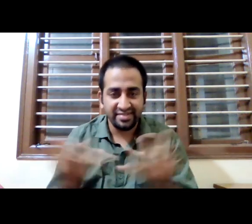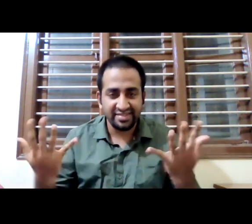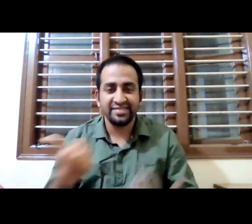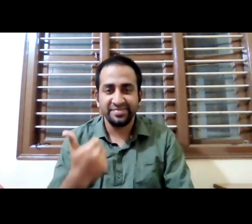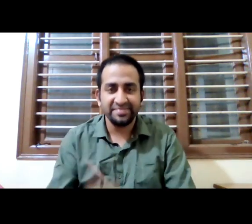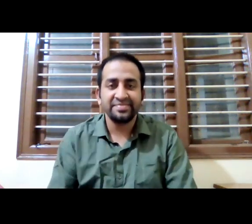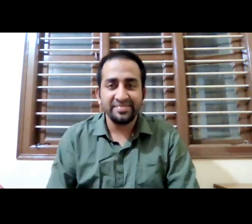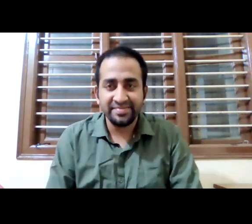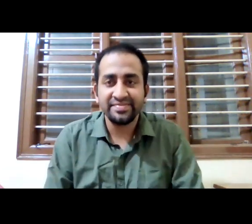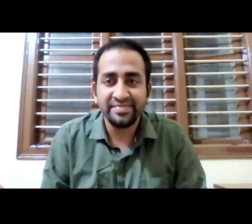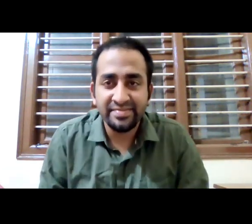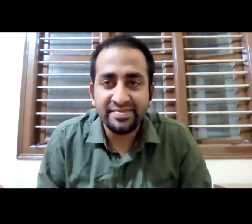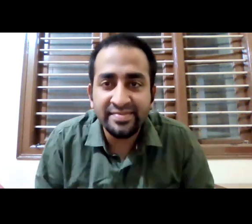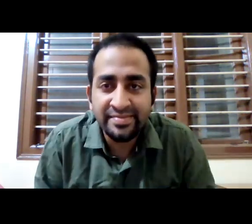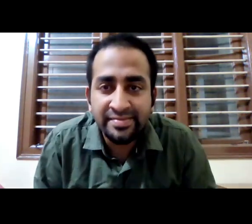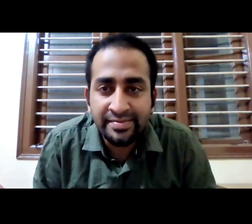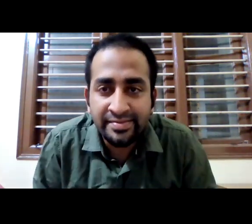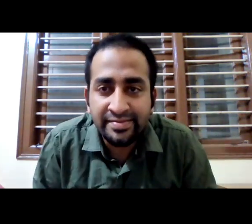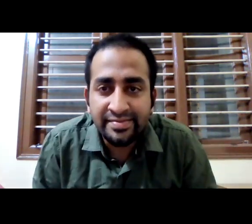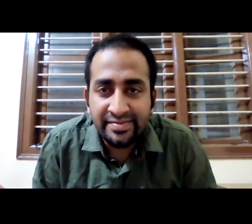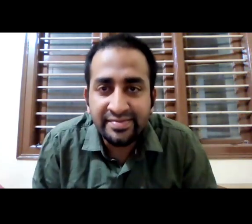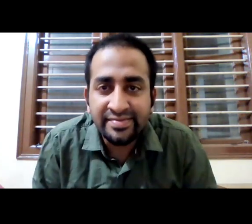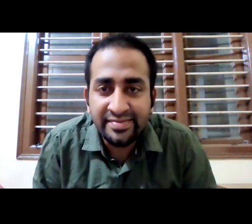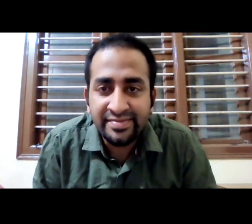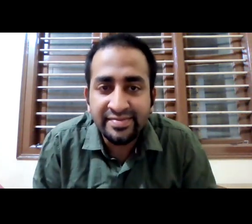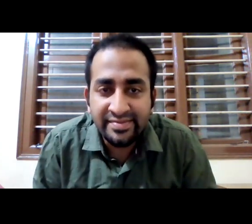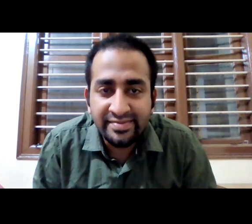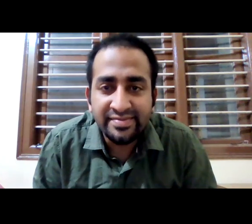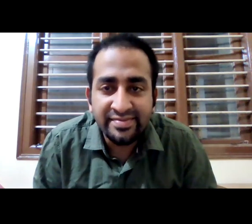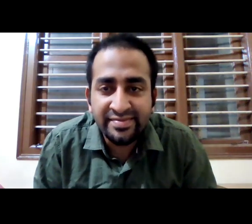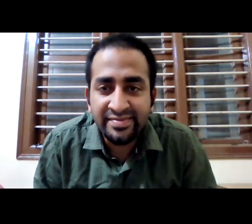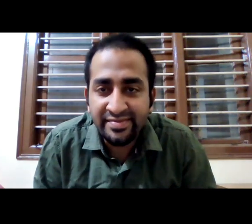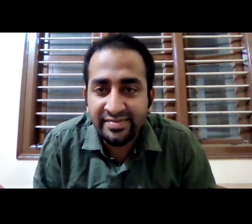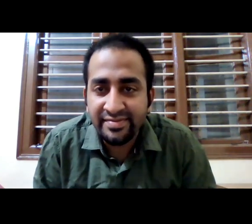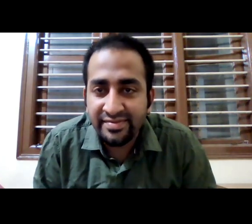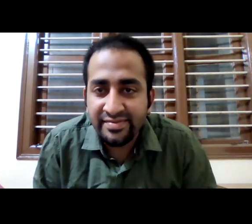I see so many yes options. That's great.